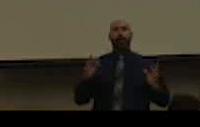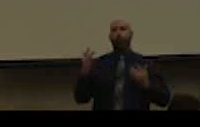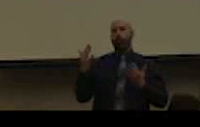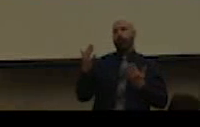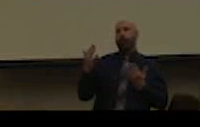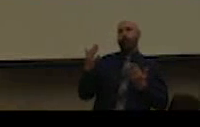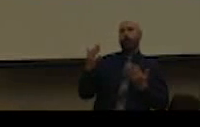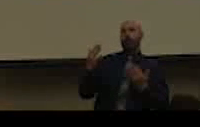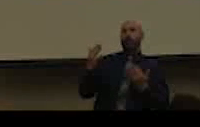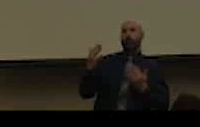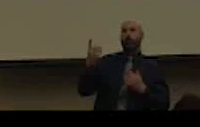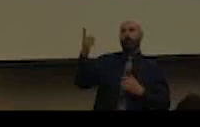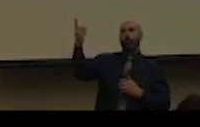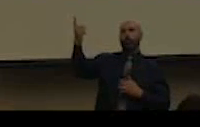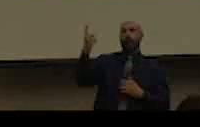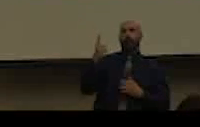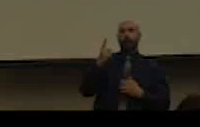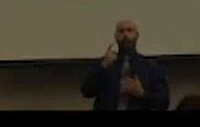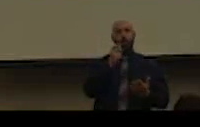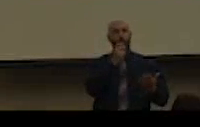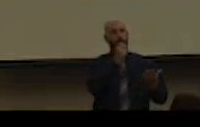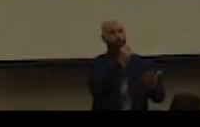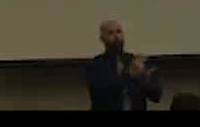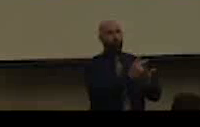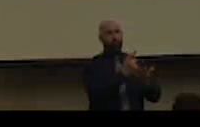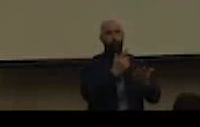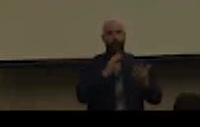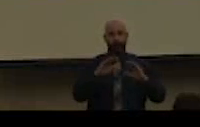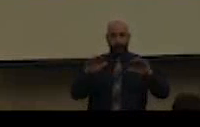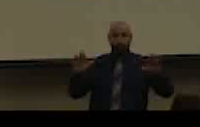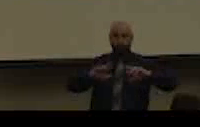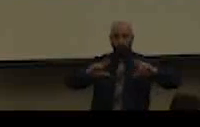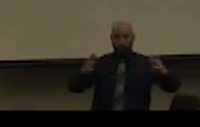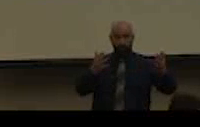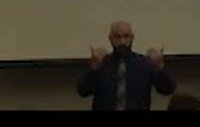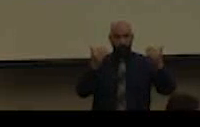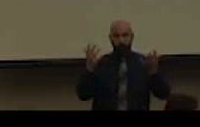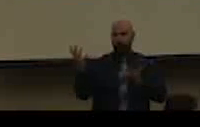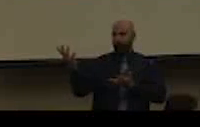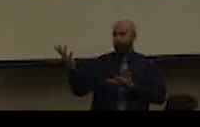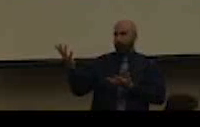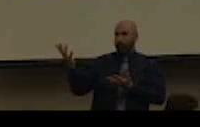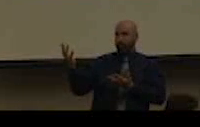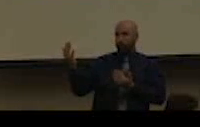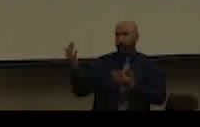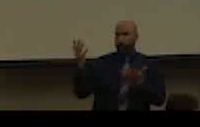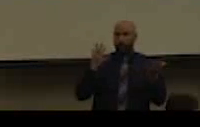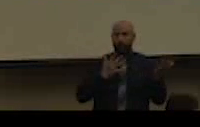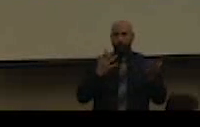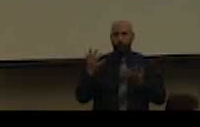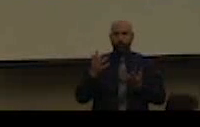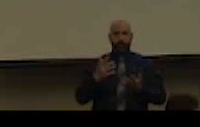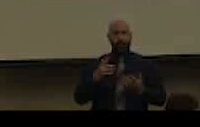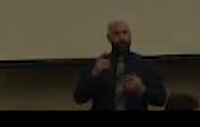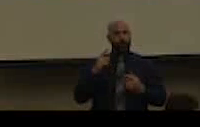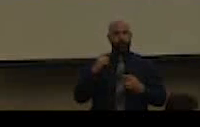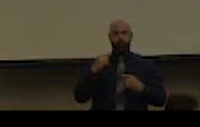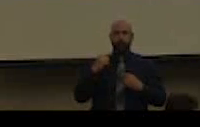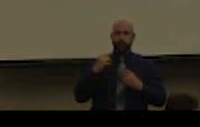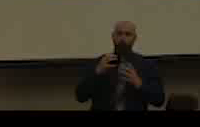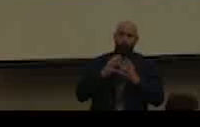out to approve me because I have children ready to come on in. So that would be so helpful, and I'm not the only one. There's several